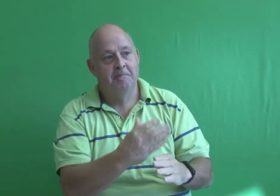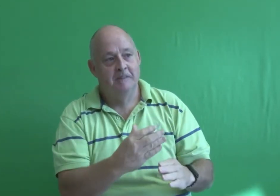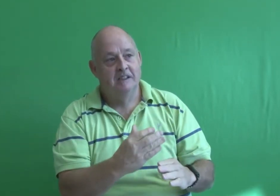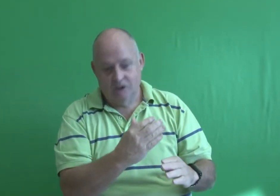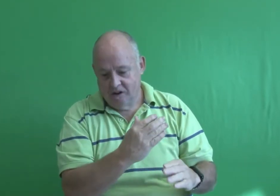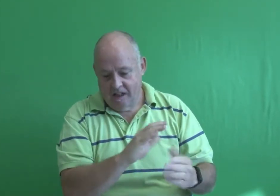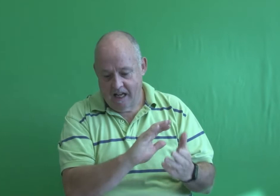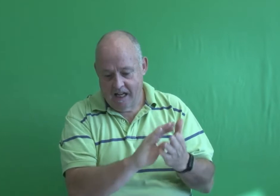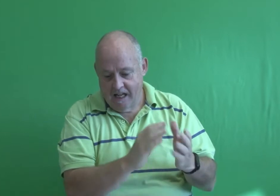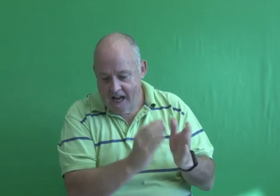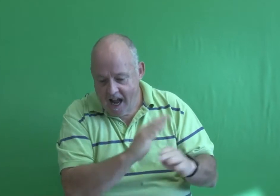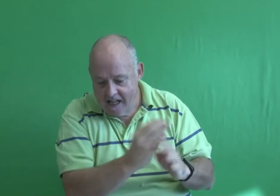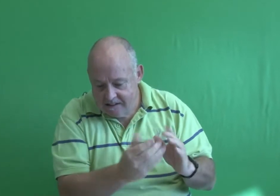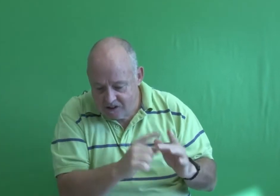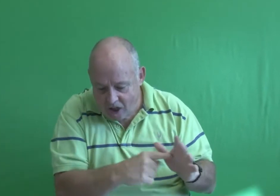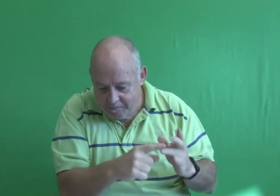Job. So his job.